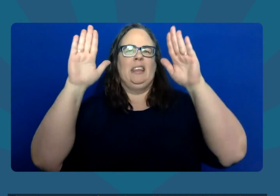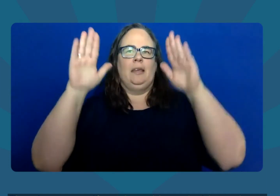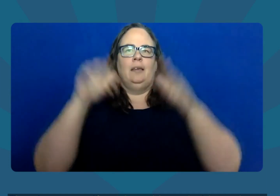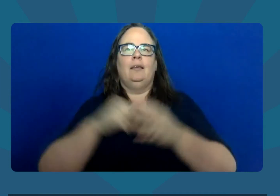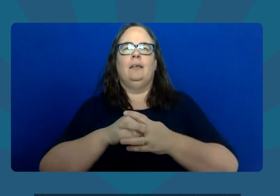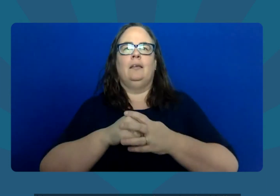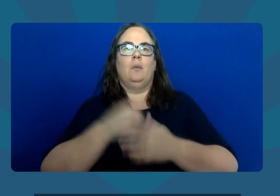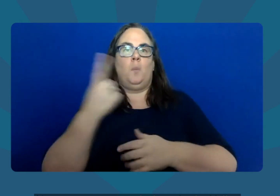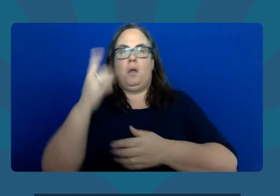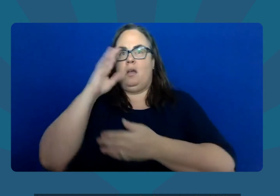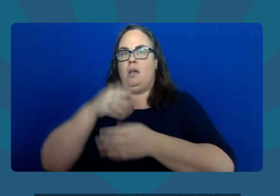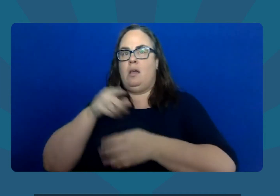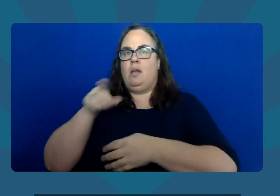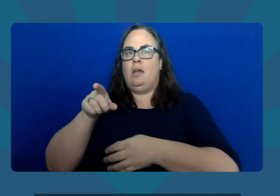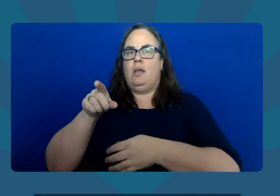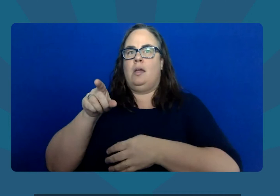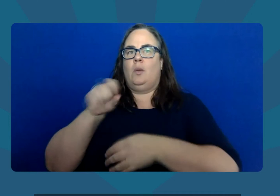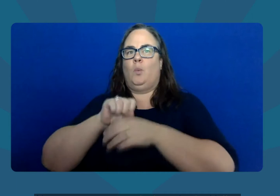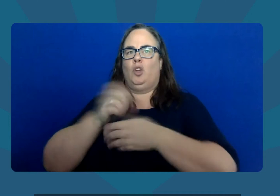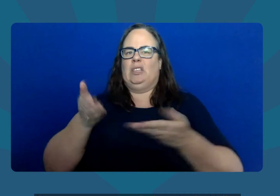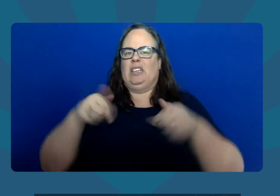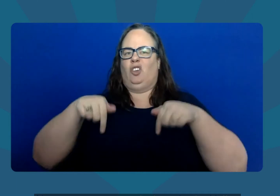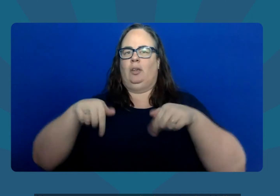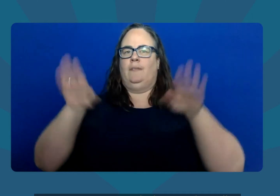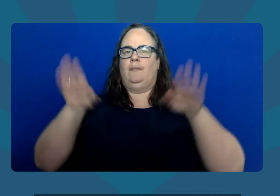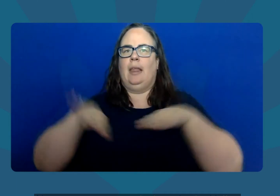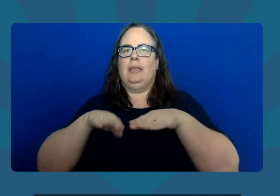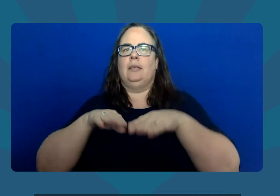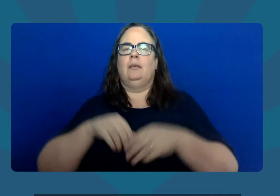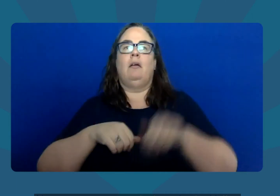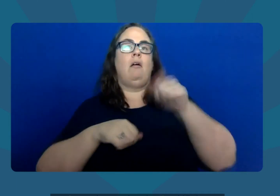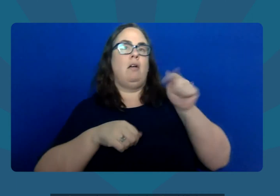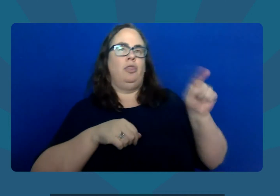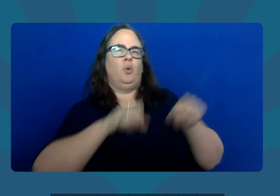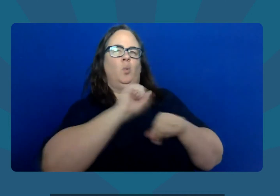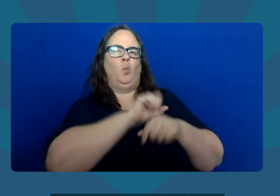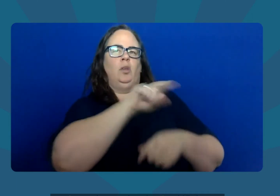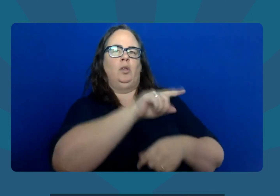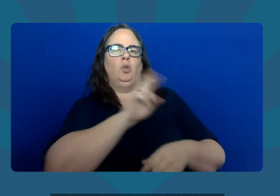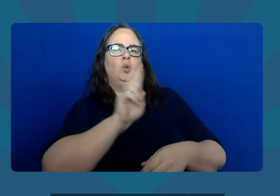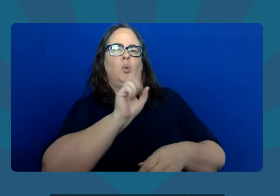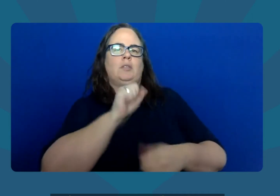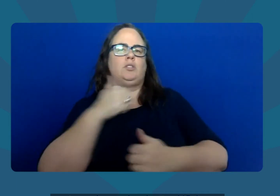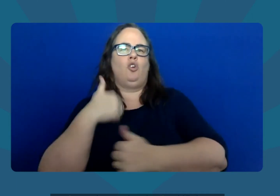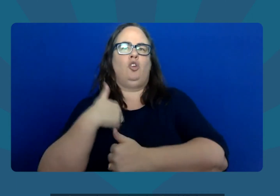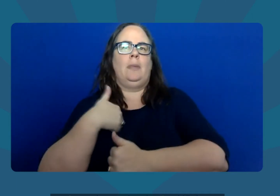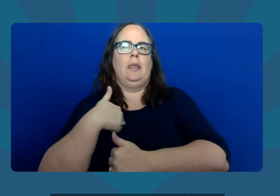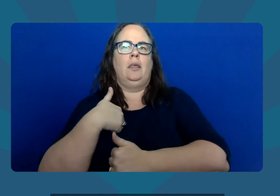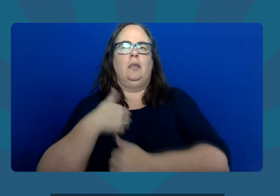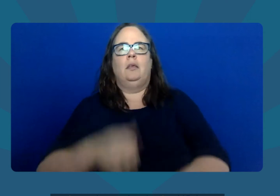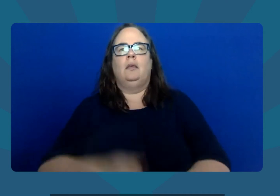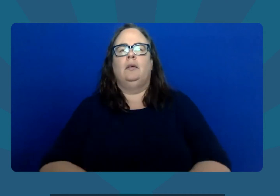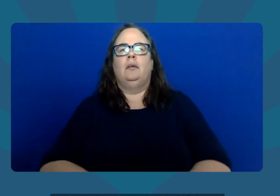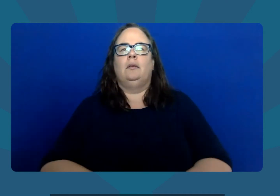boys. Now grown, one works here in the Valley, and one is serving in the